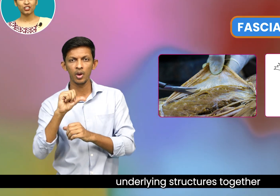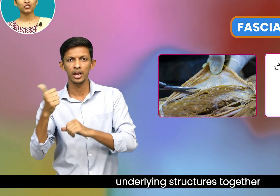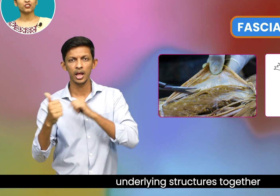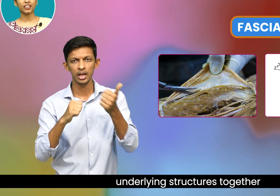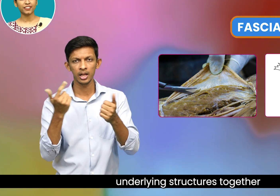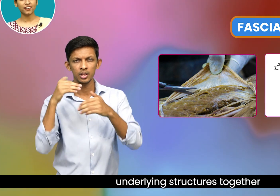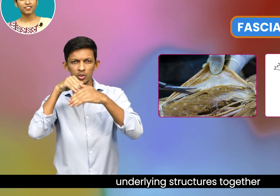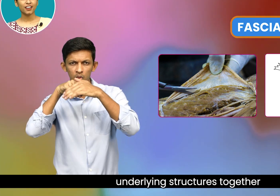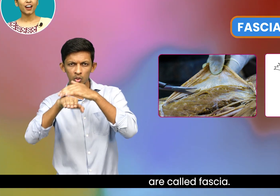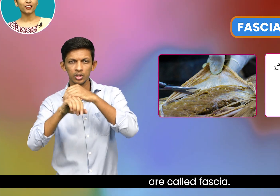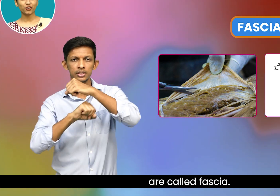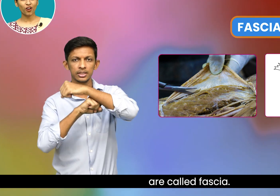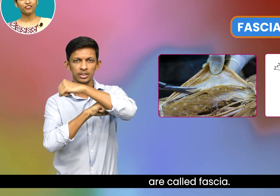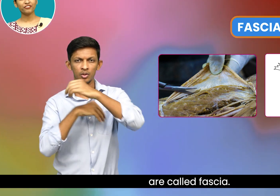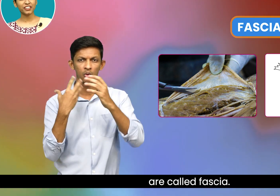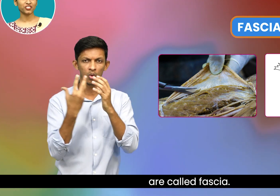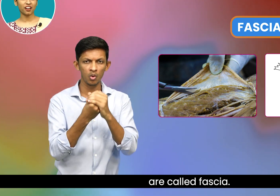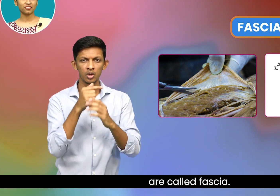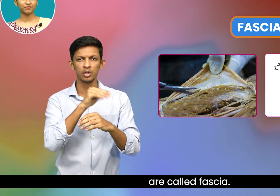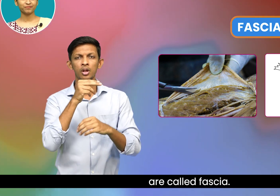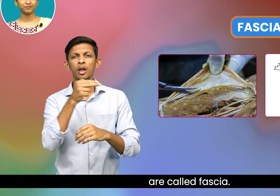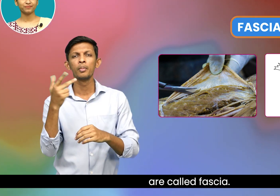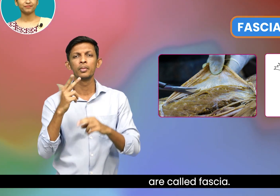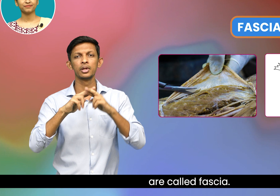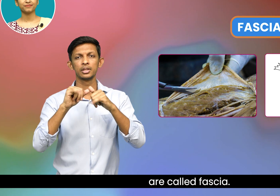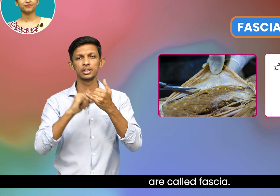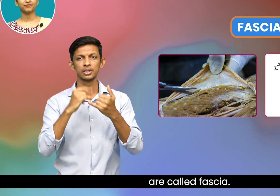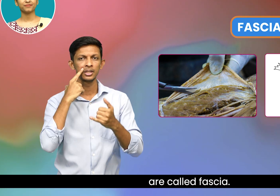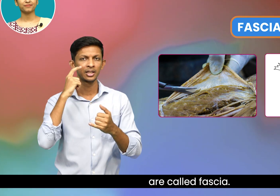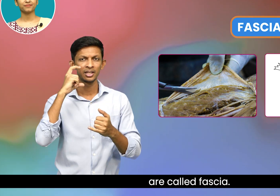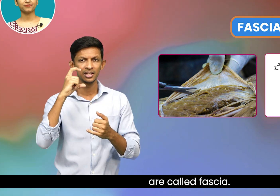structures together are called fascia.